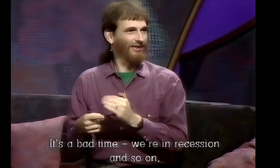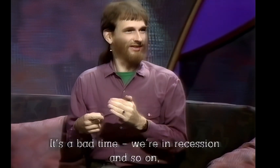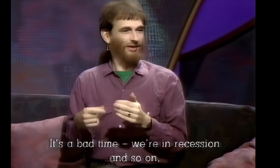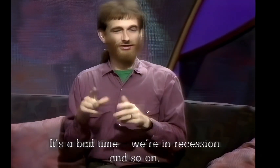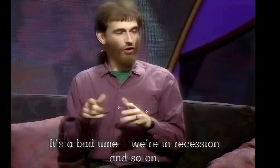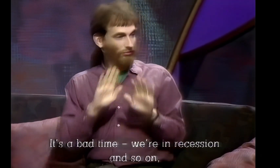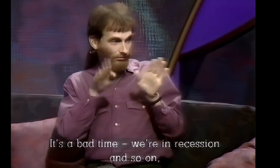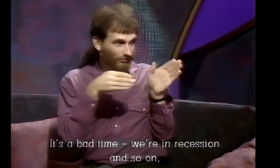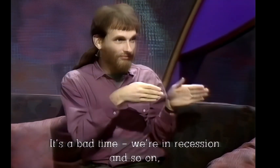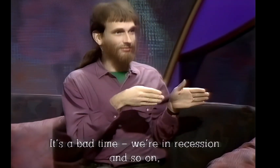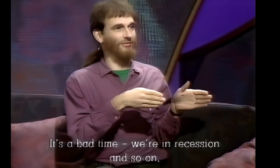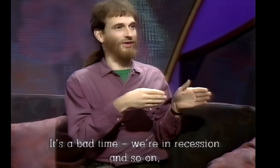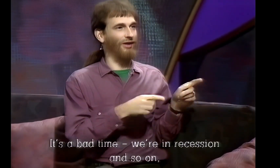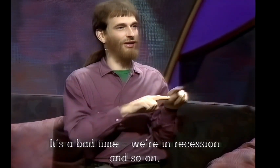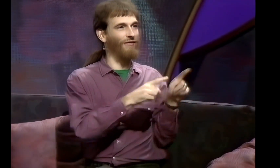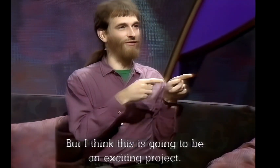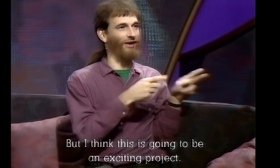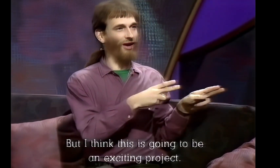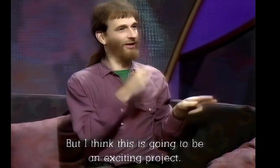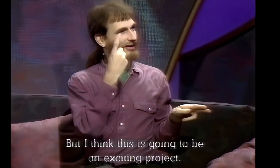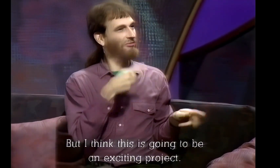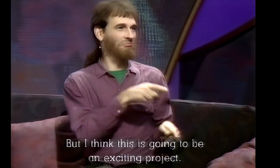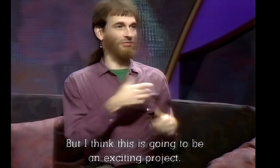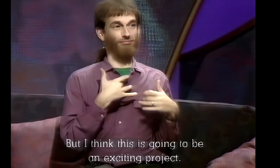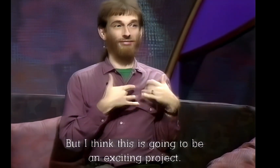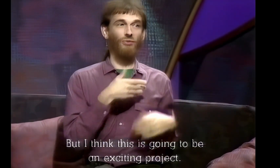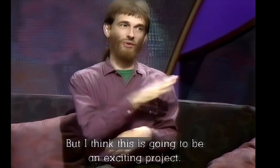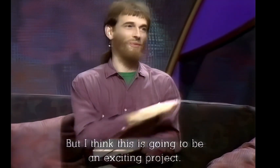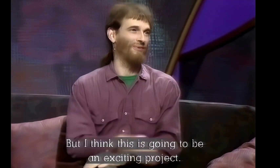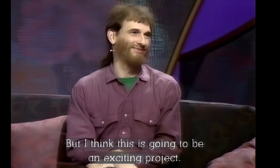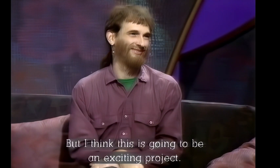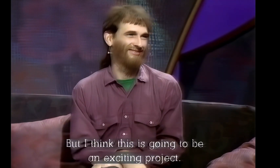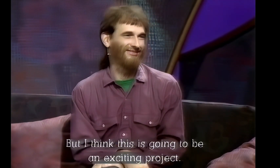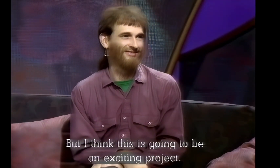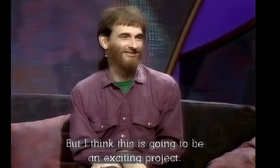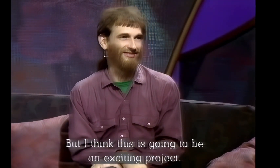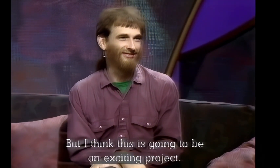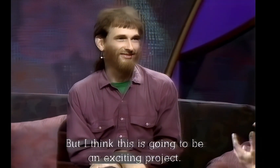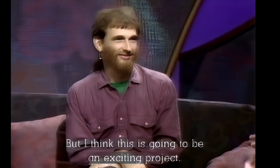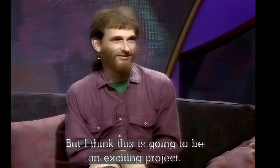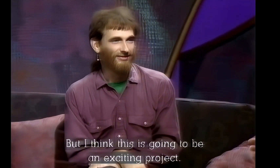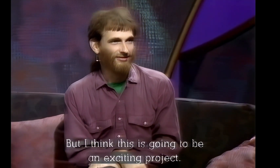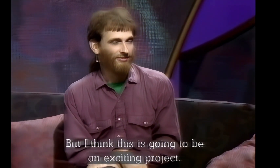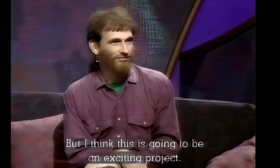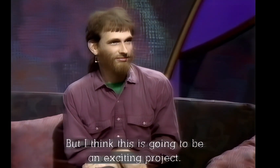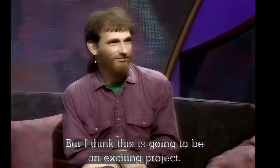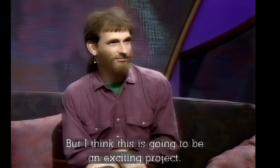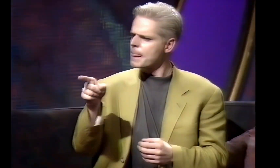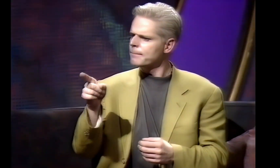It's about time, really. We're in recession and so on. But I think this is going to be an exciting project, yes.